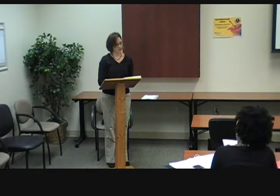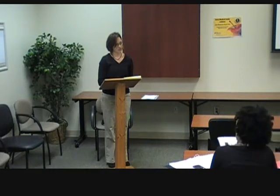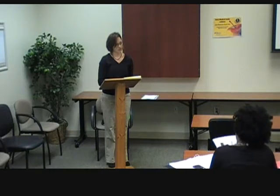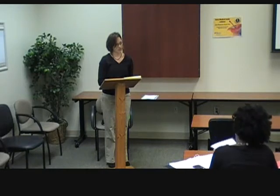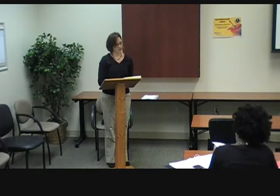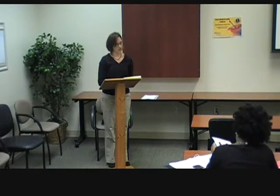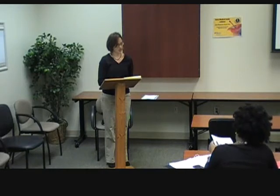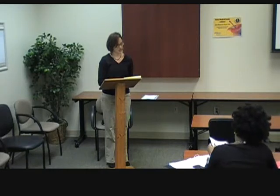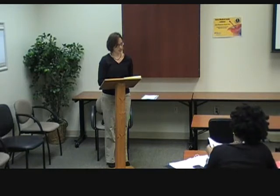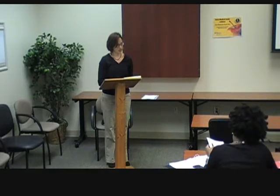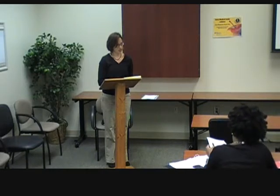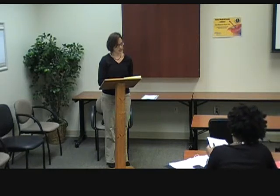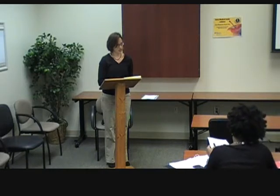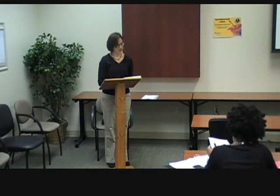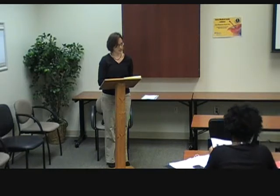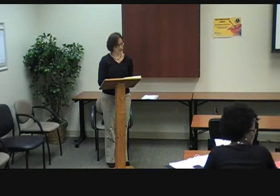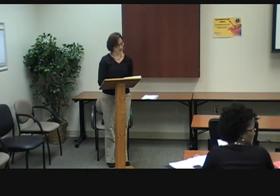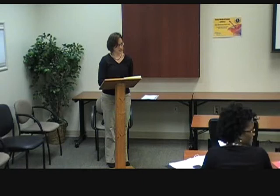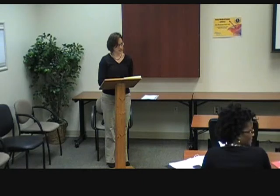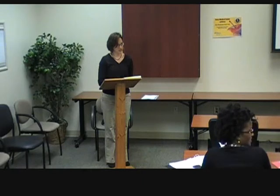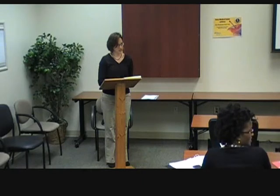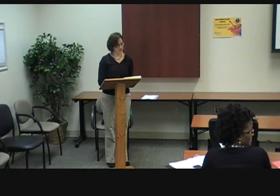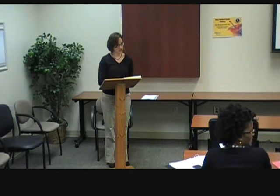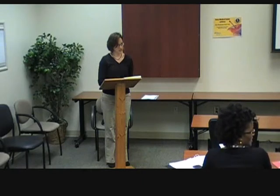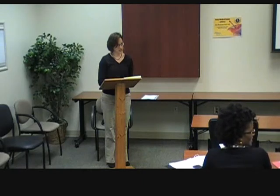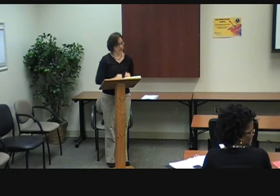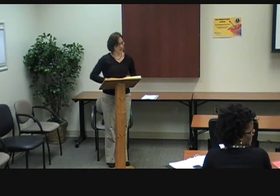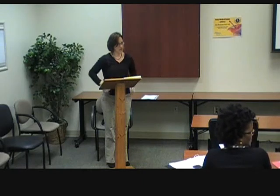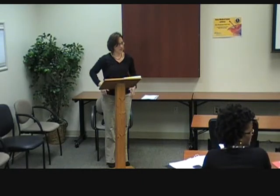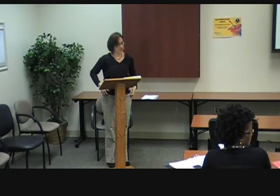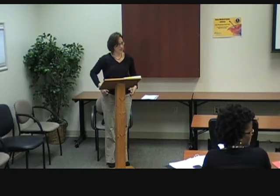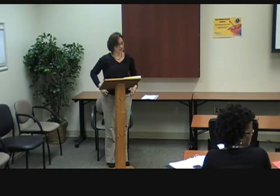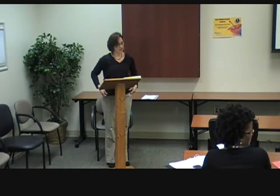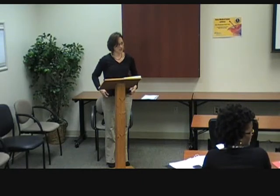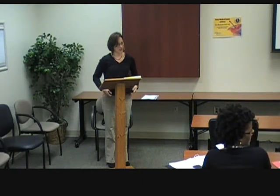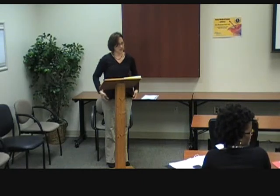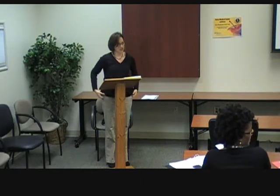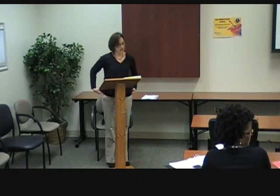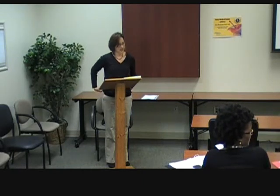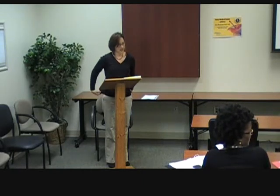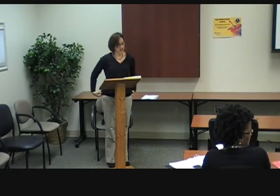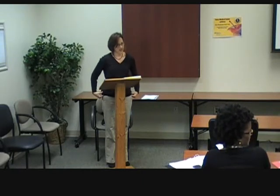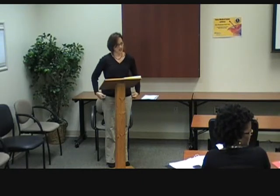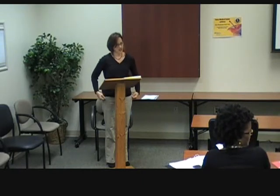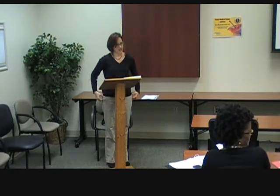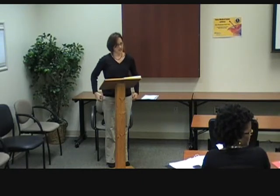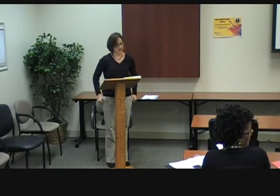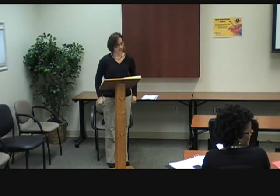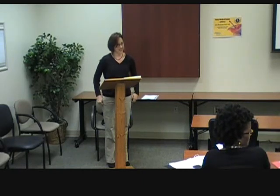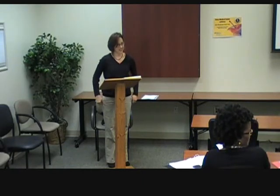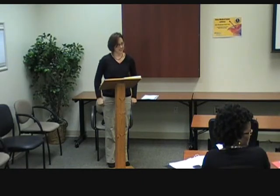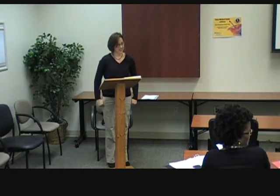Wow. Did you do that on purpose? No, I Oh. just decided, he asked me Christmas, I decided we were gonna do it before he changed